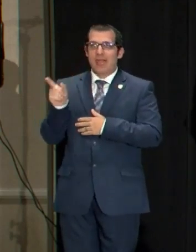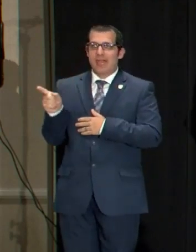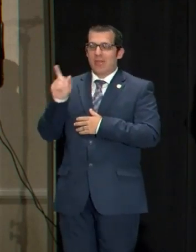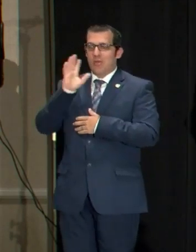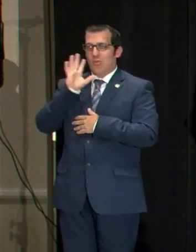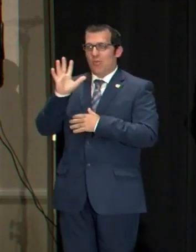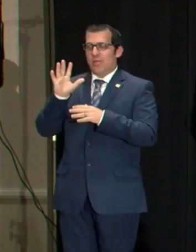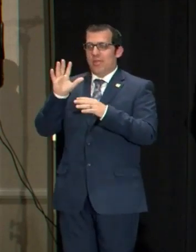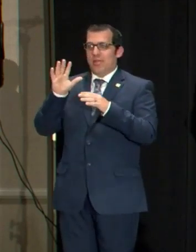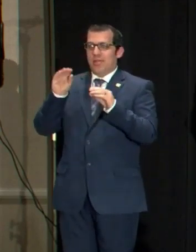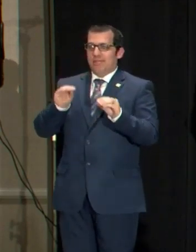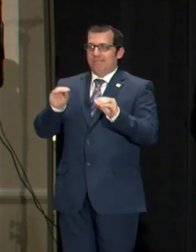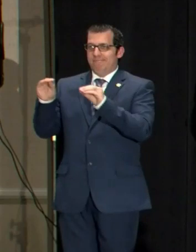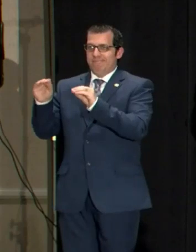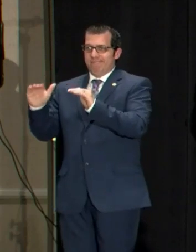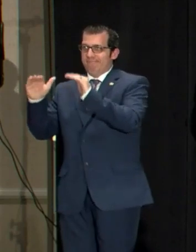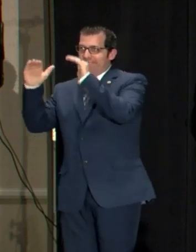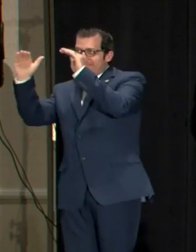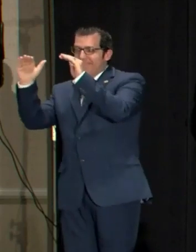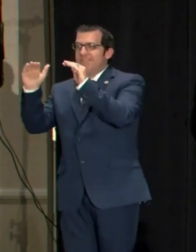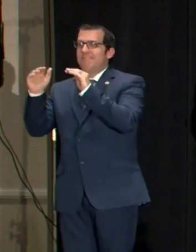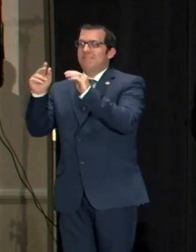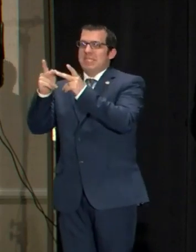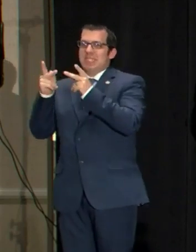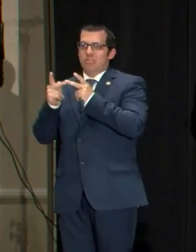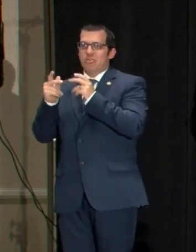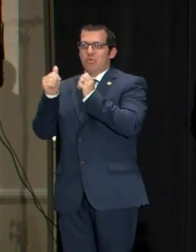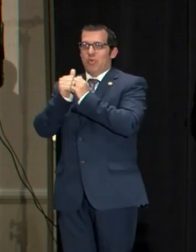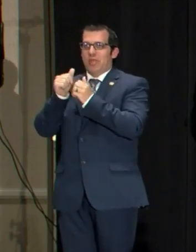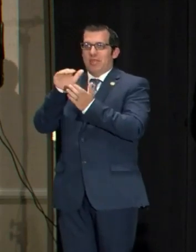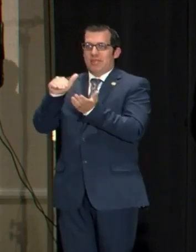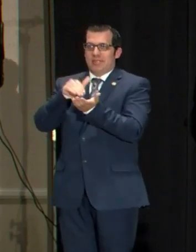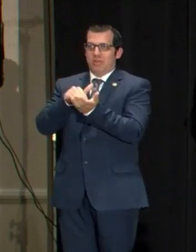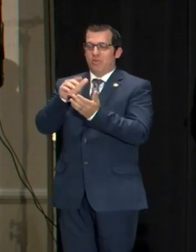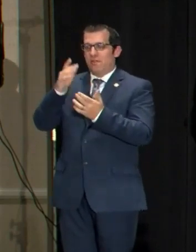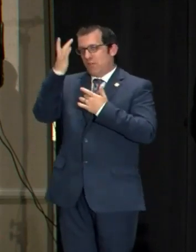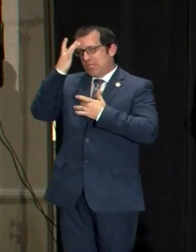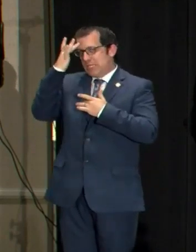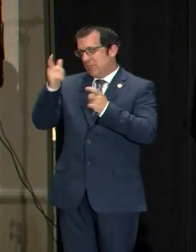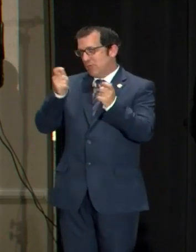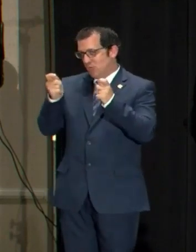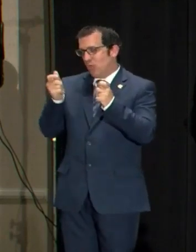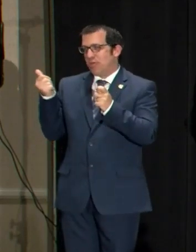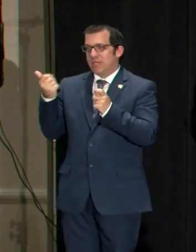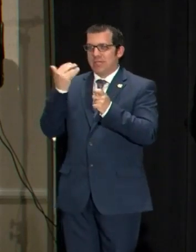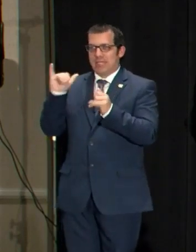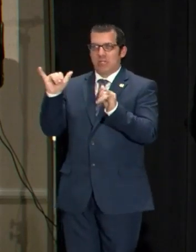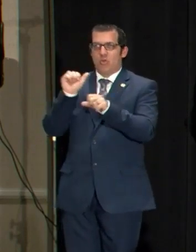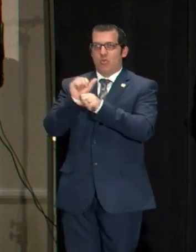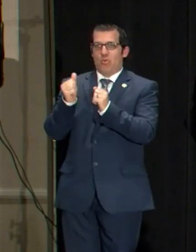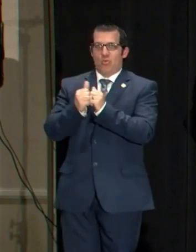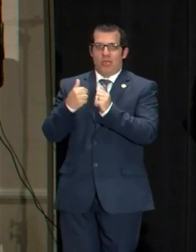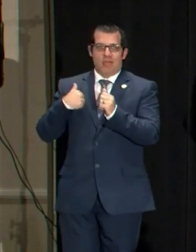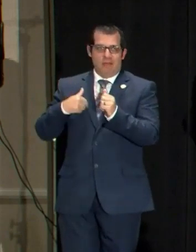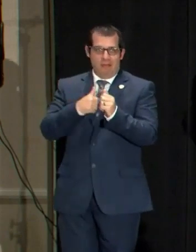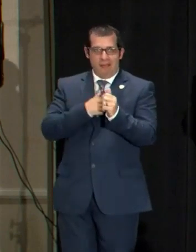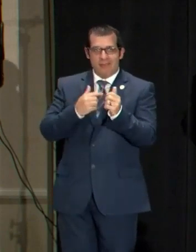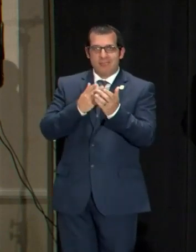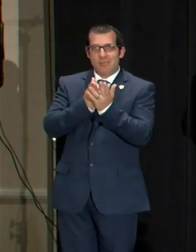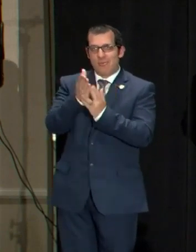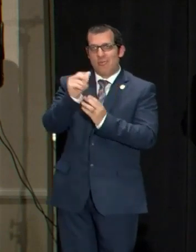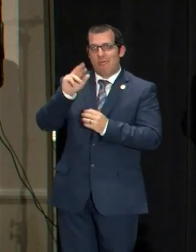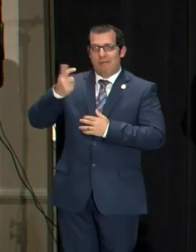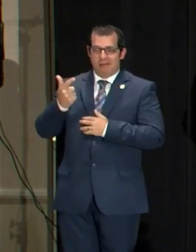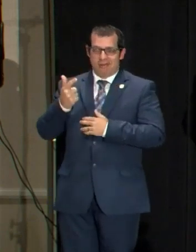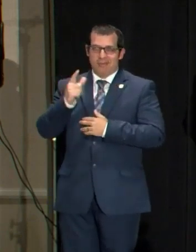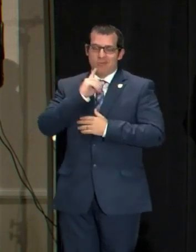taking a high-level position with the Center for Disease Control, but he'll continue working with us through